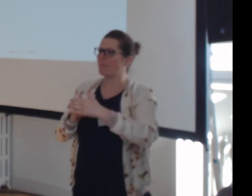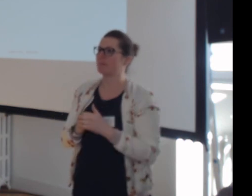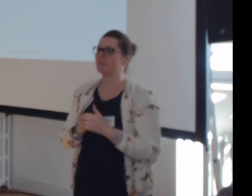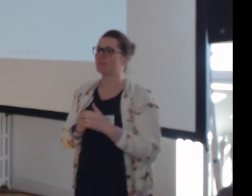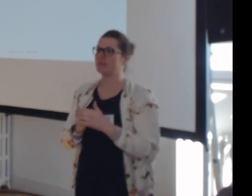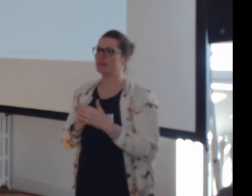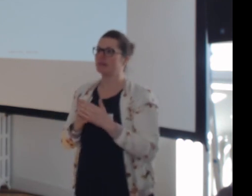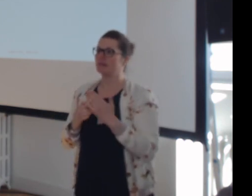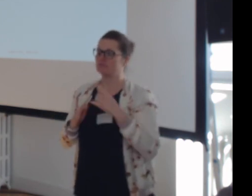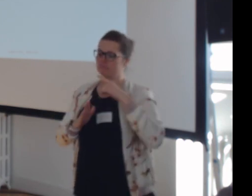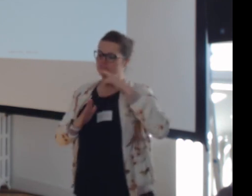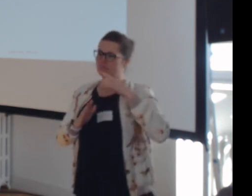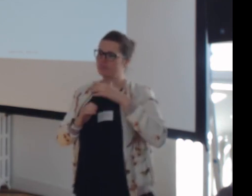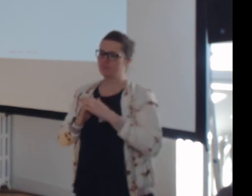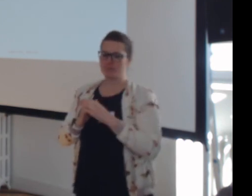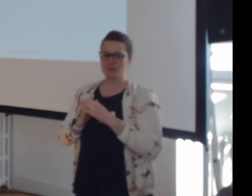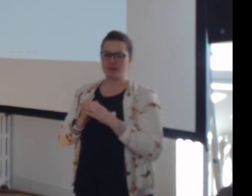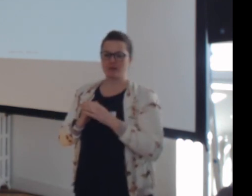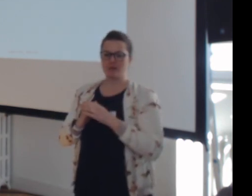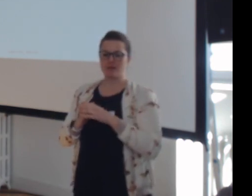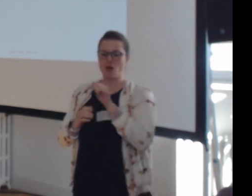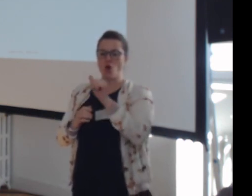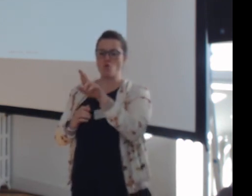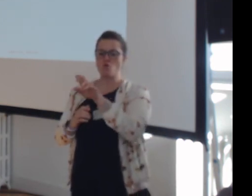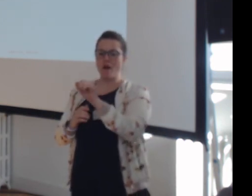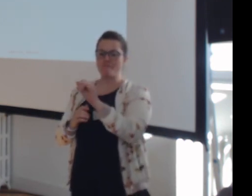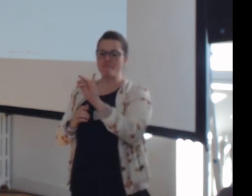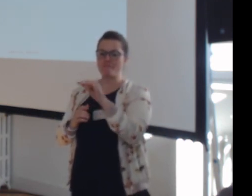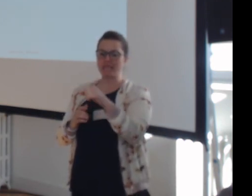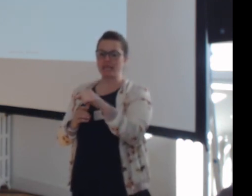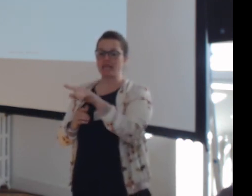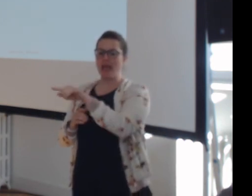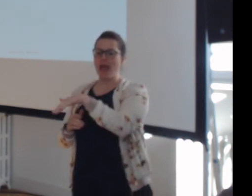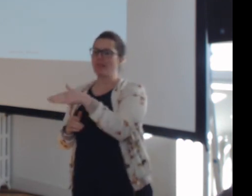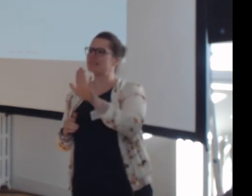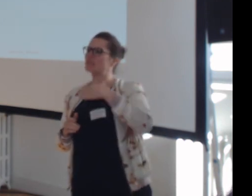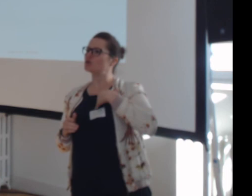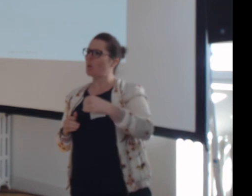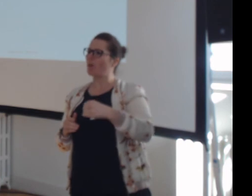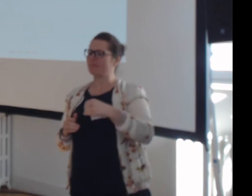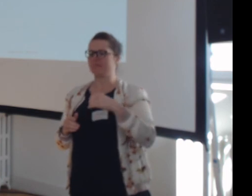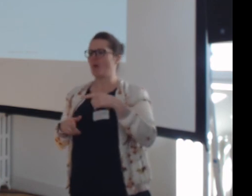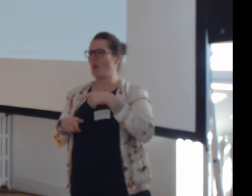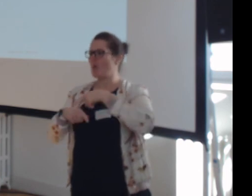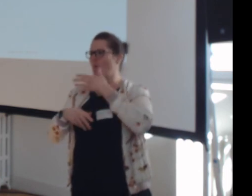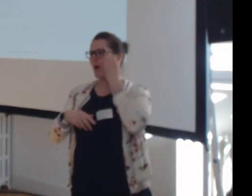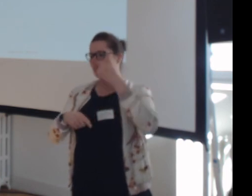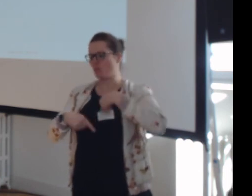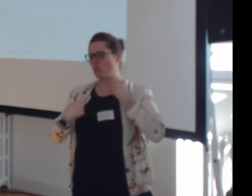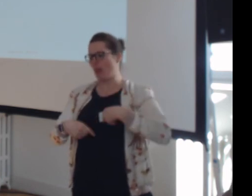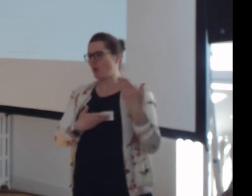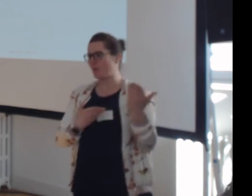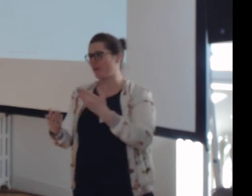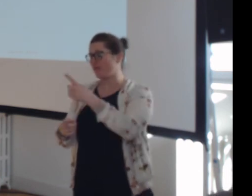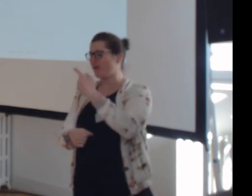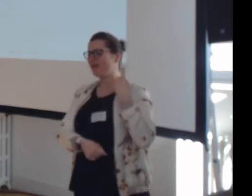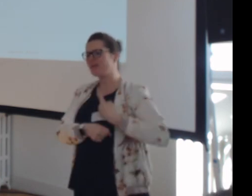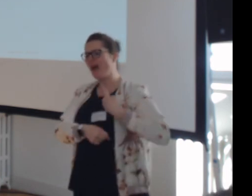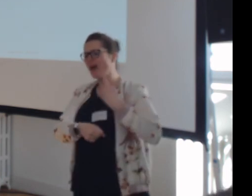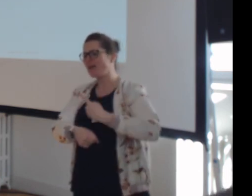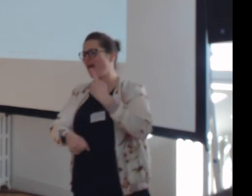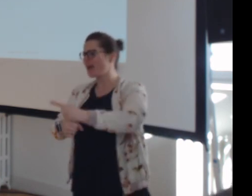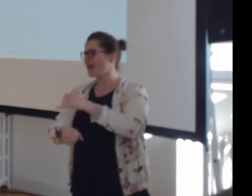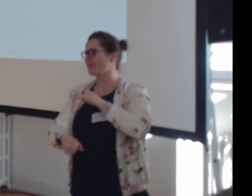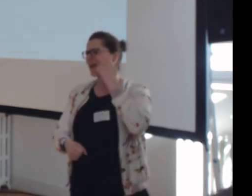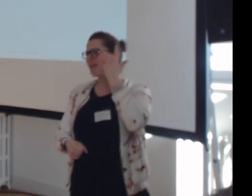give Rafiq and his son Issam a warm welcome in the library. He has years of experience with Read Aloud projects in